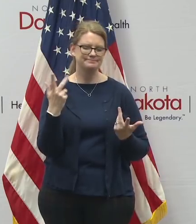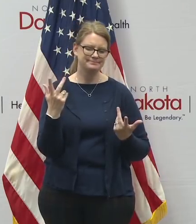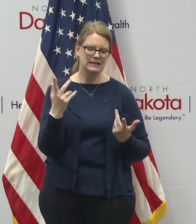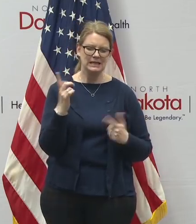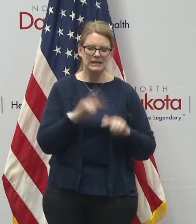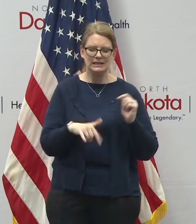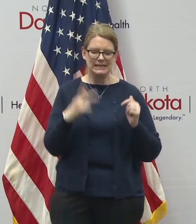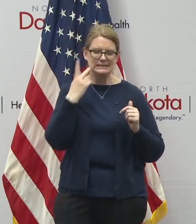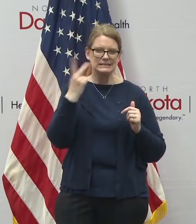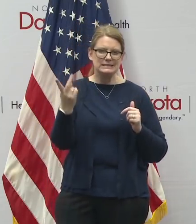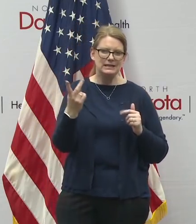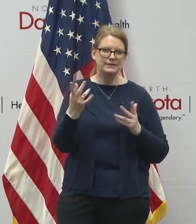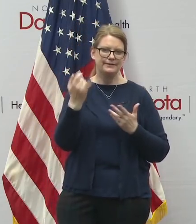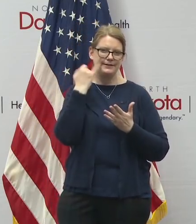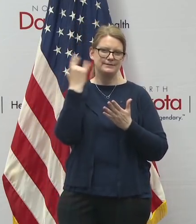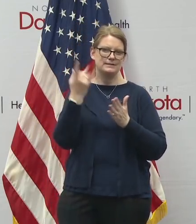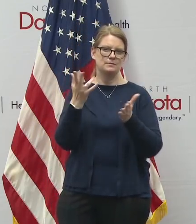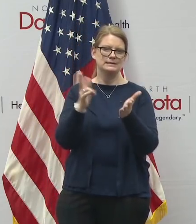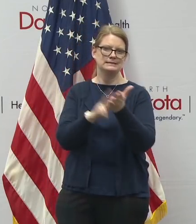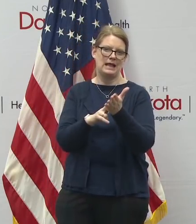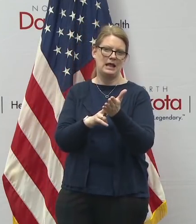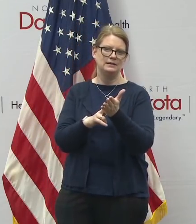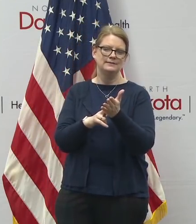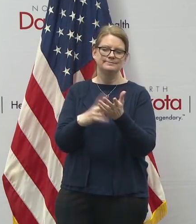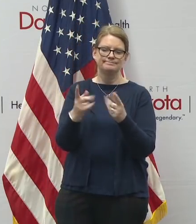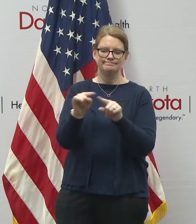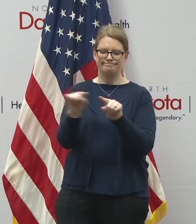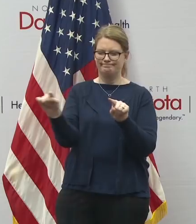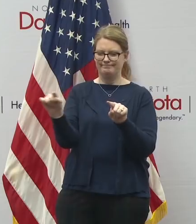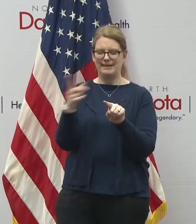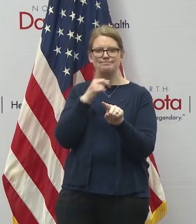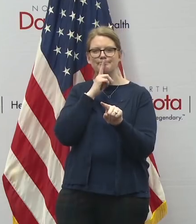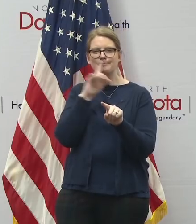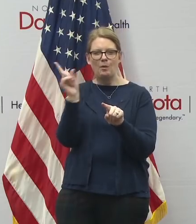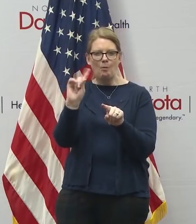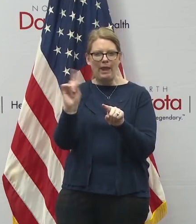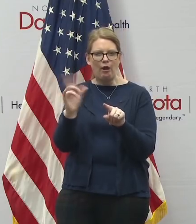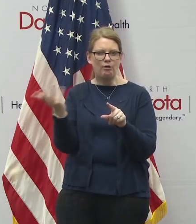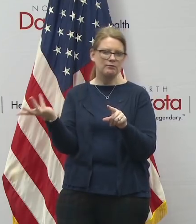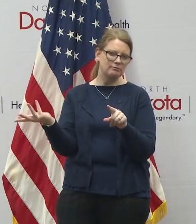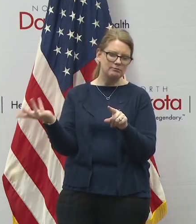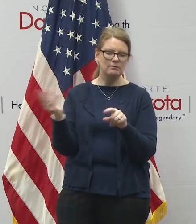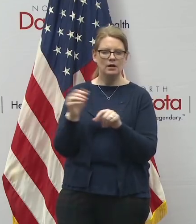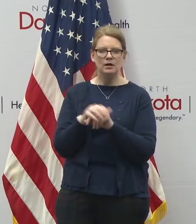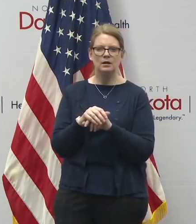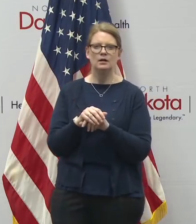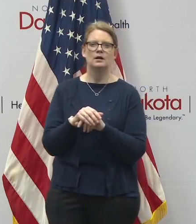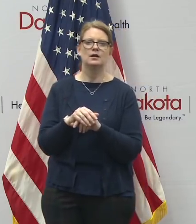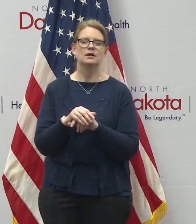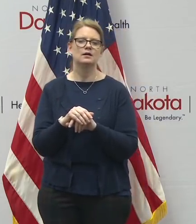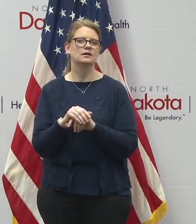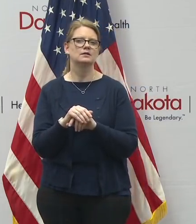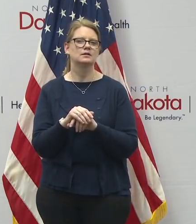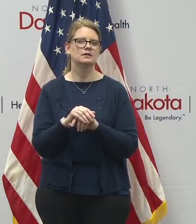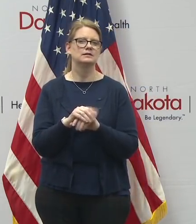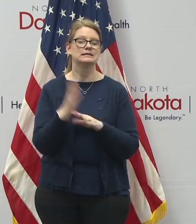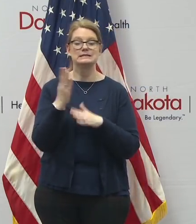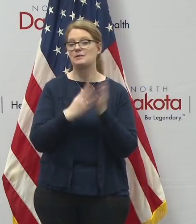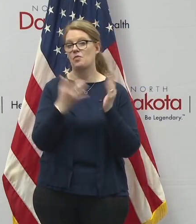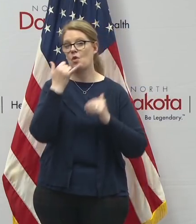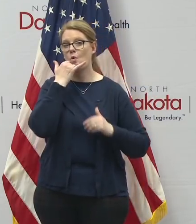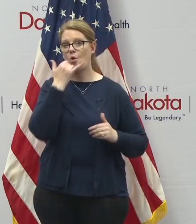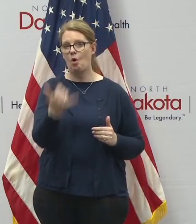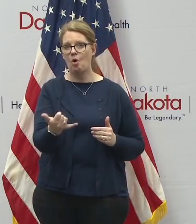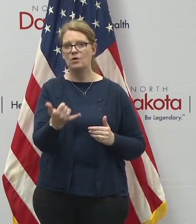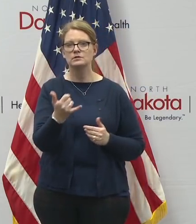signed the petition where they're from or not. We know that some of the calls that we're getting based